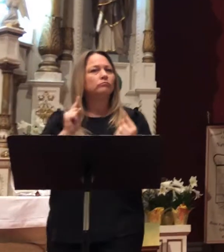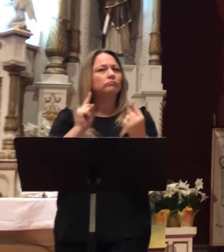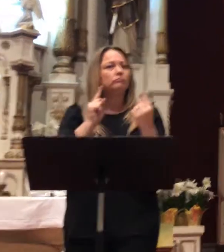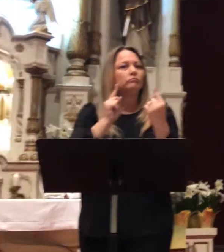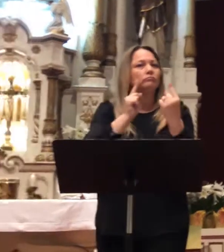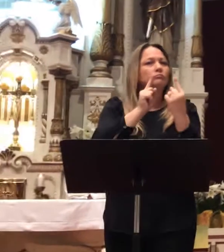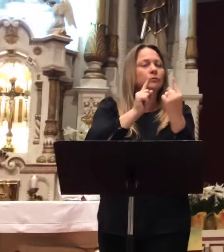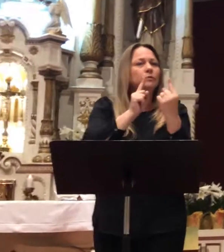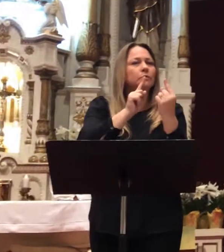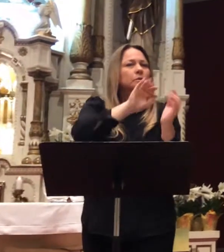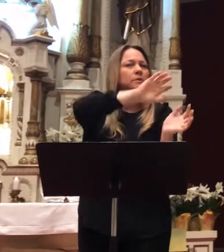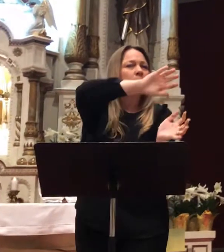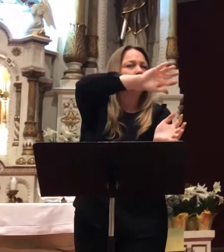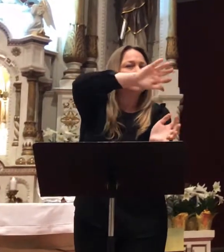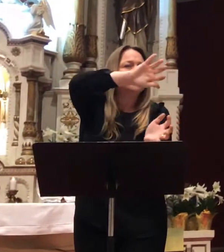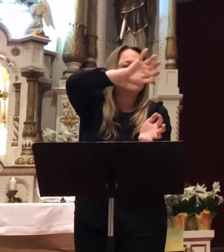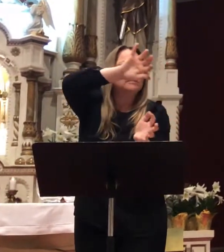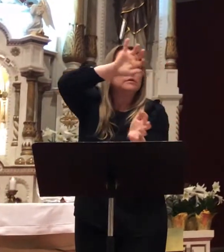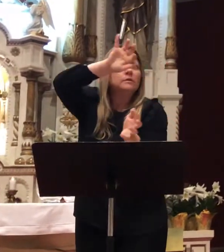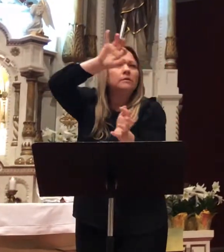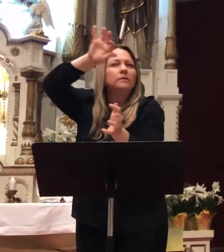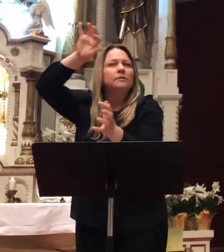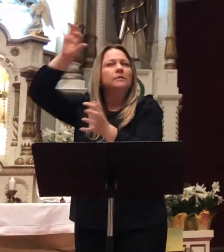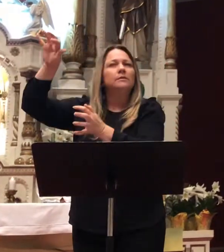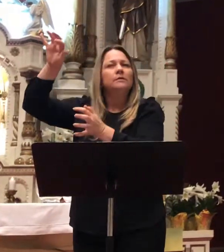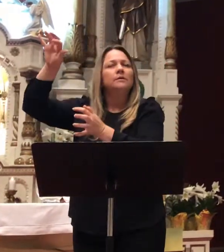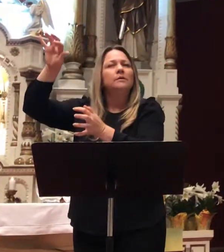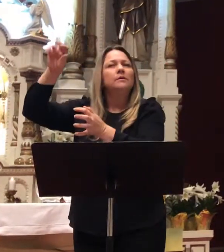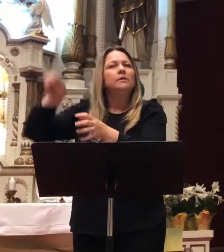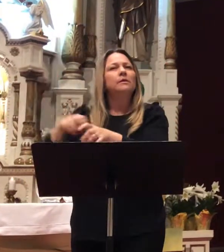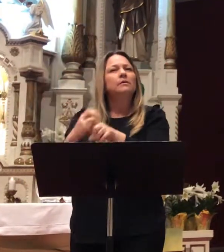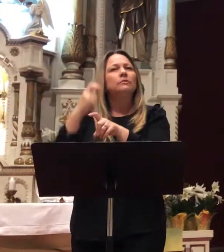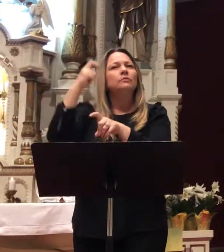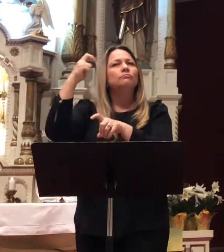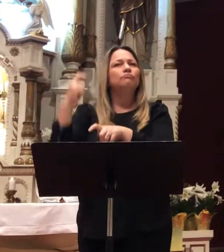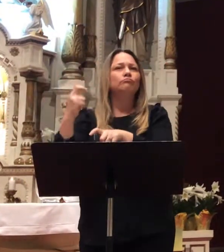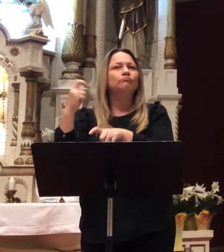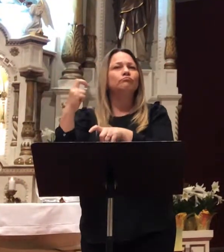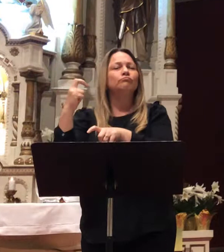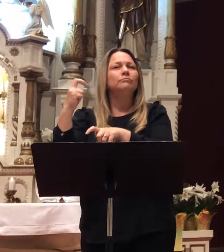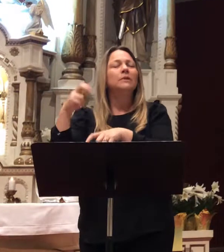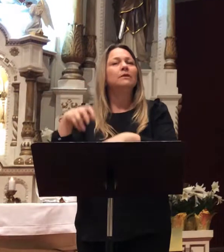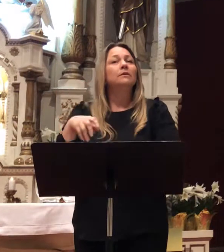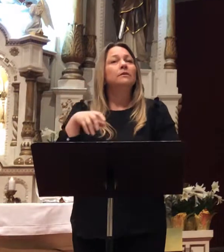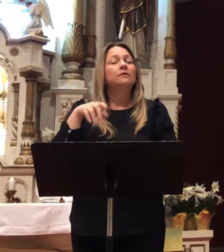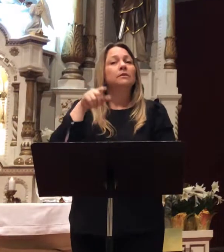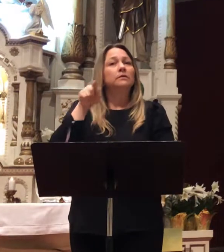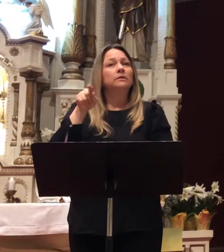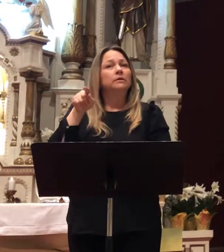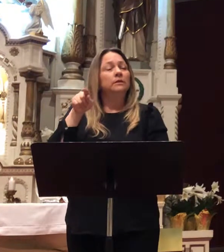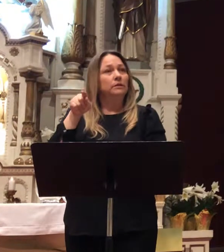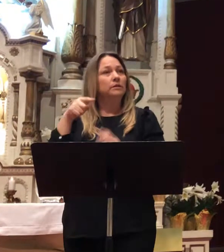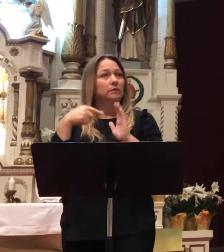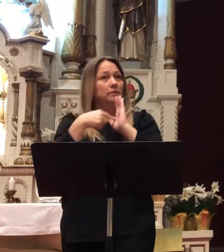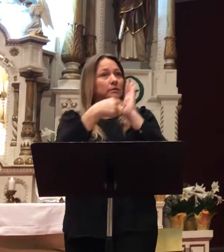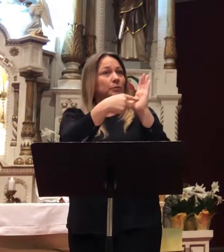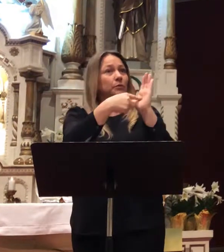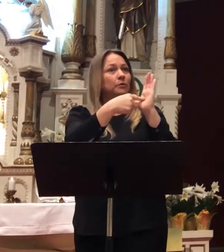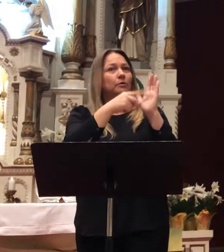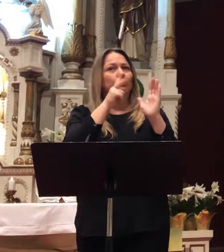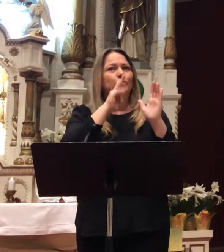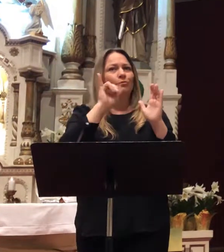rolled back the stone, and sat upon it. His appearance was like